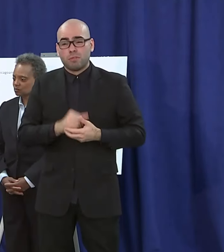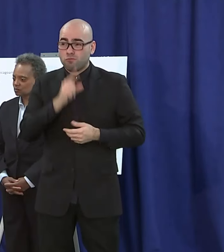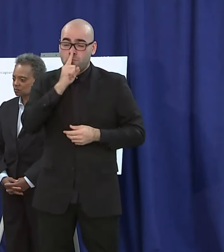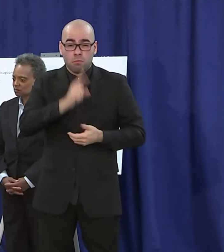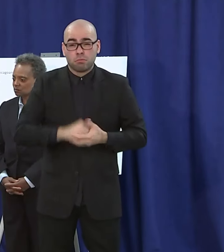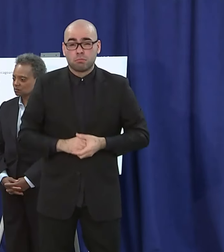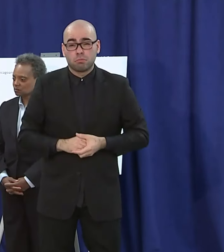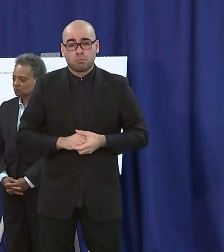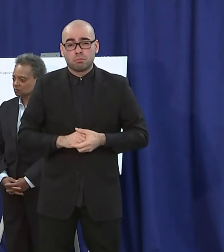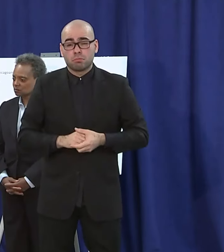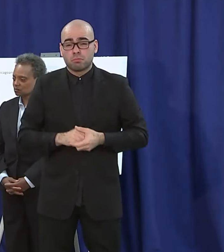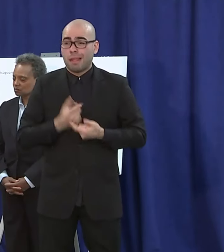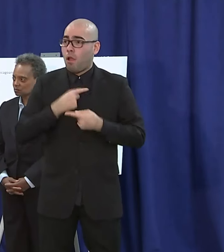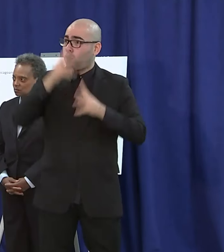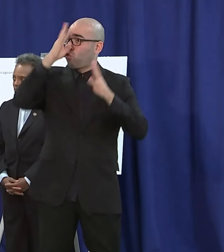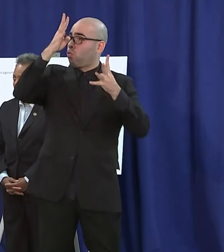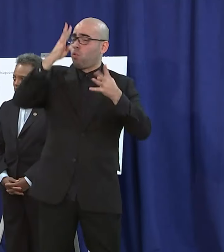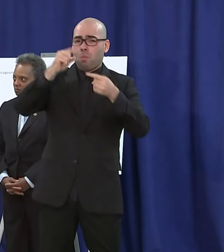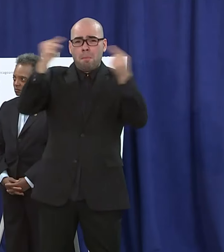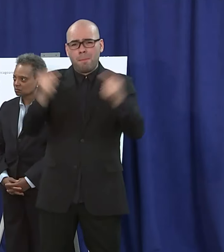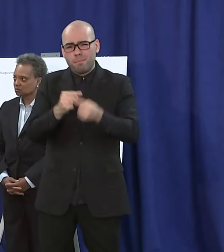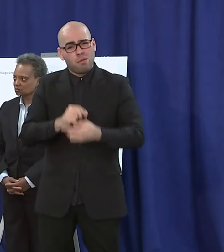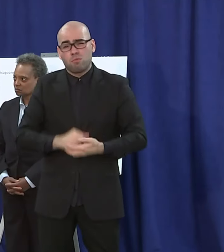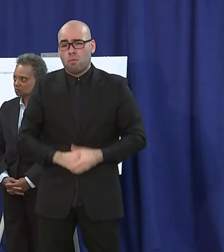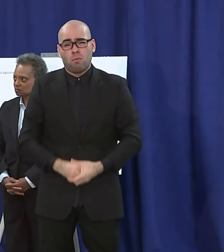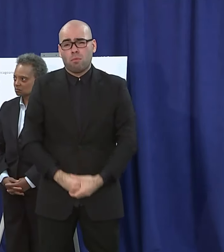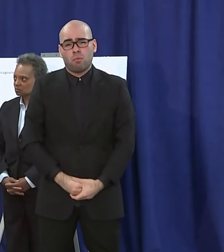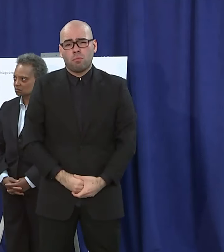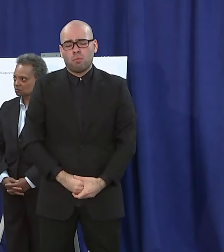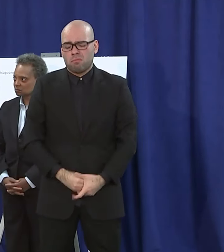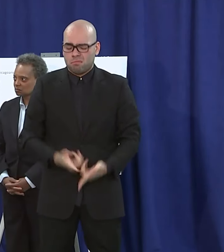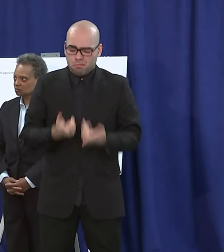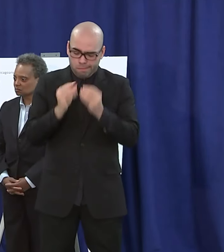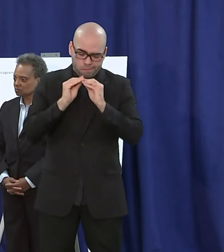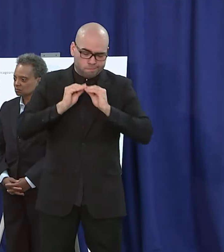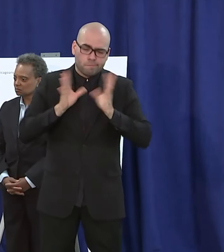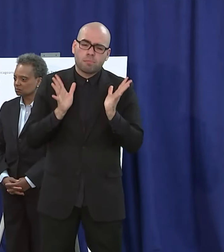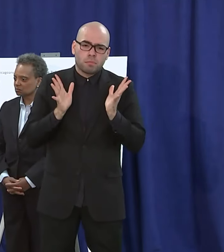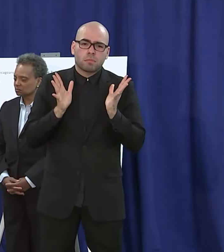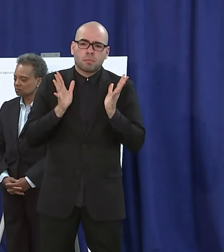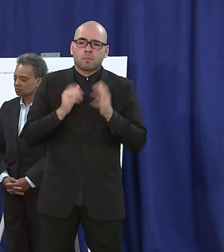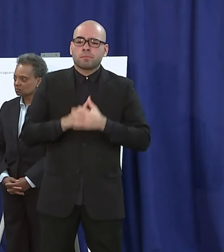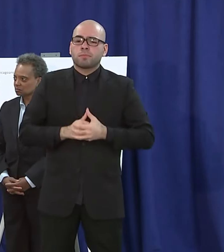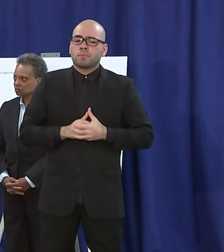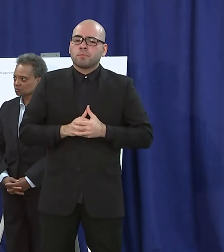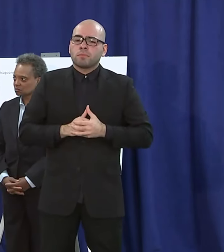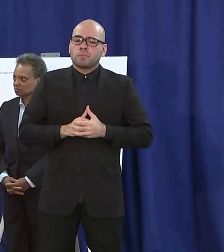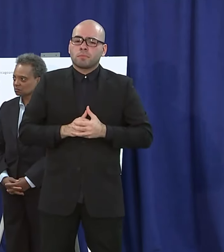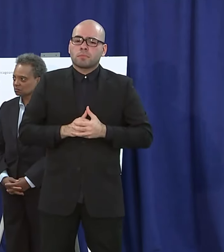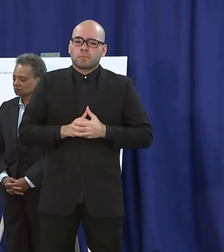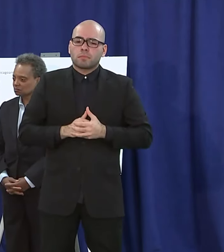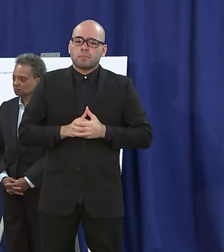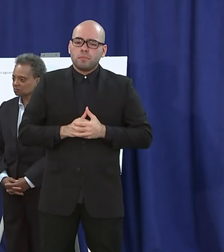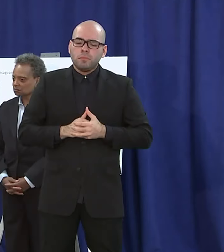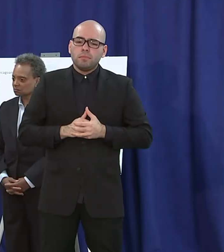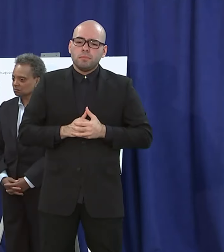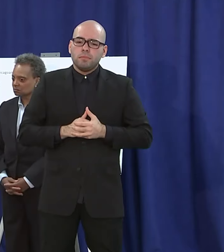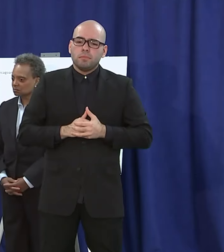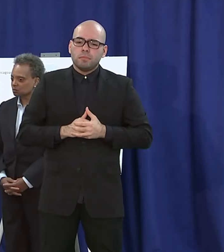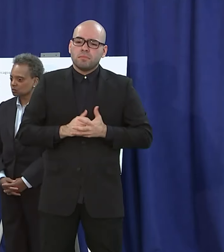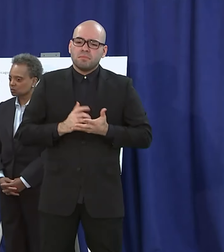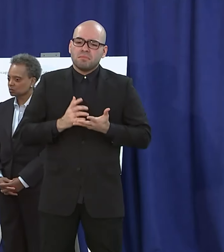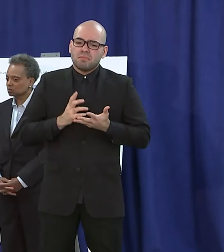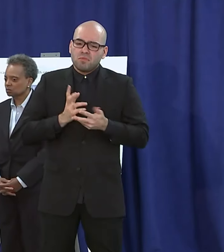we, of course, know that obviously it has been something that has